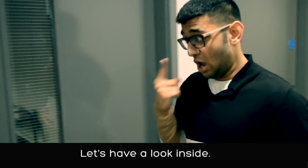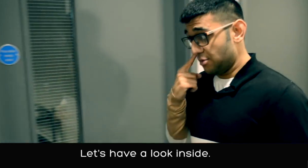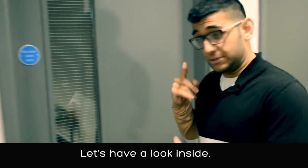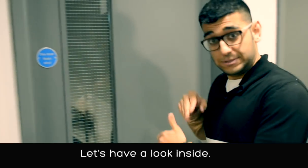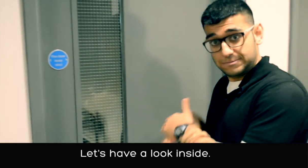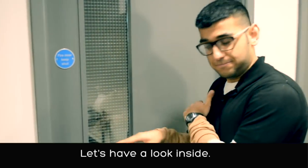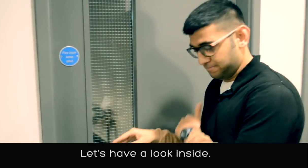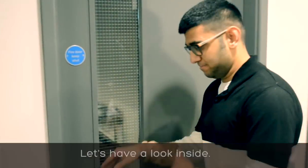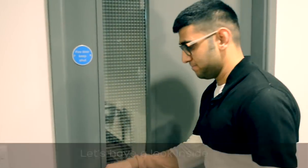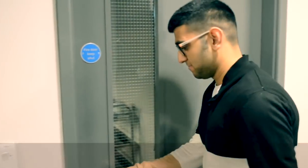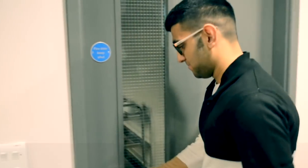inside.